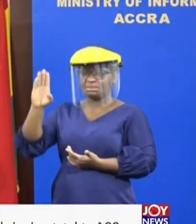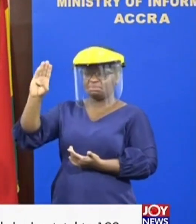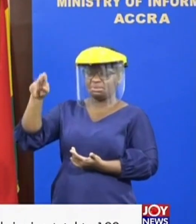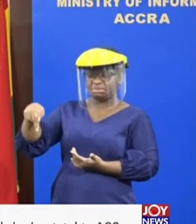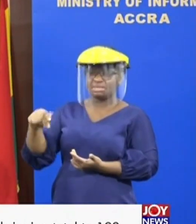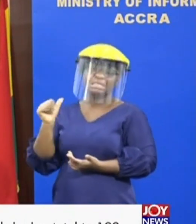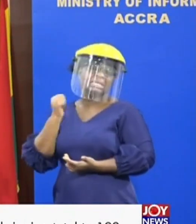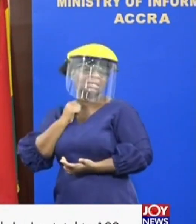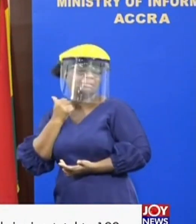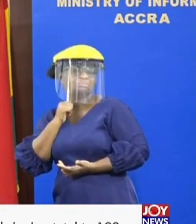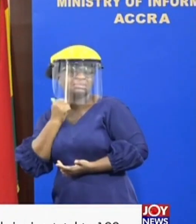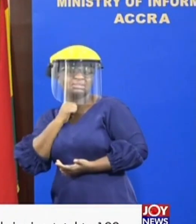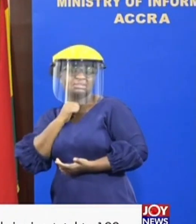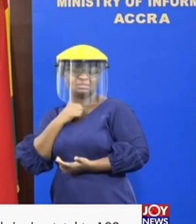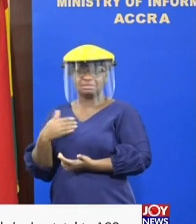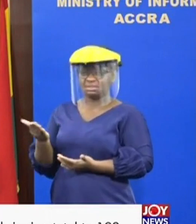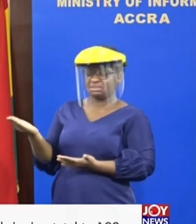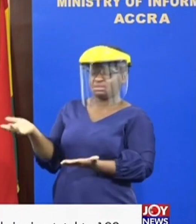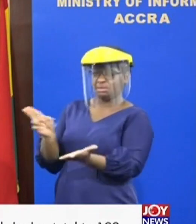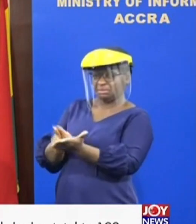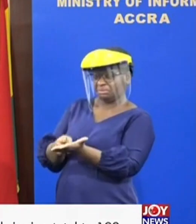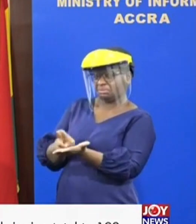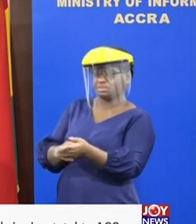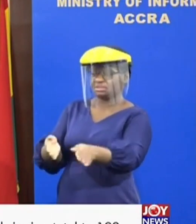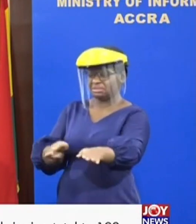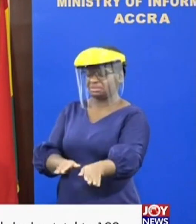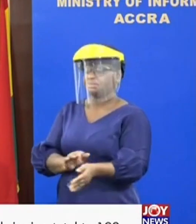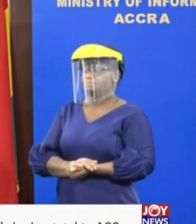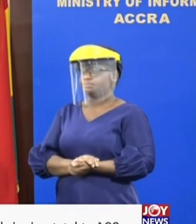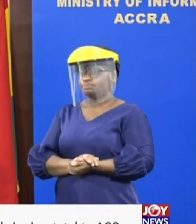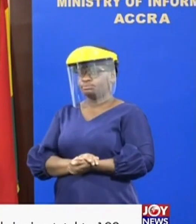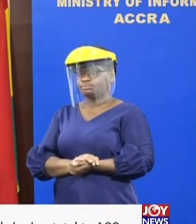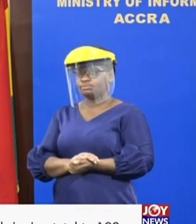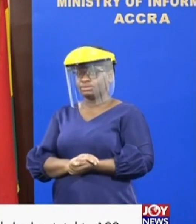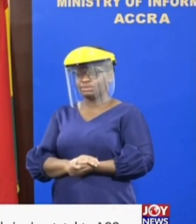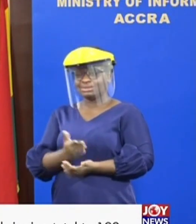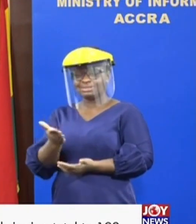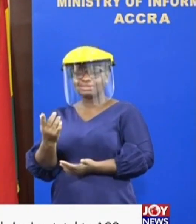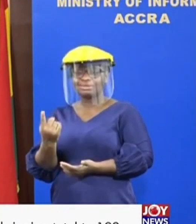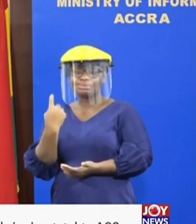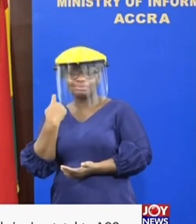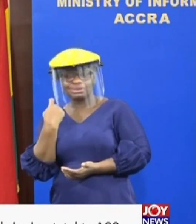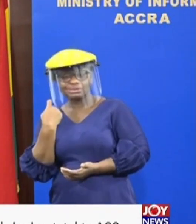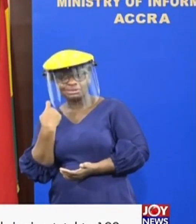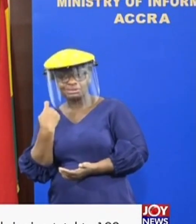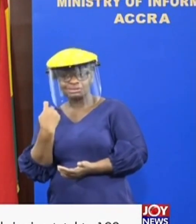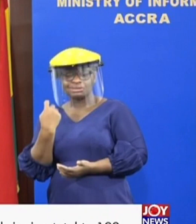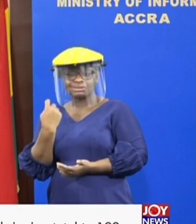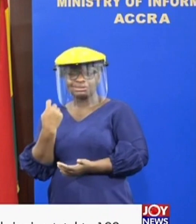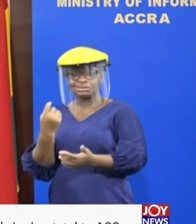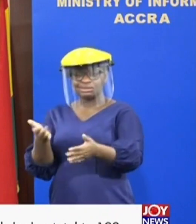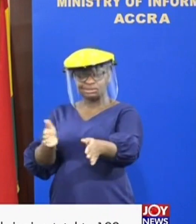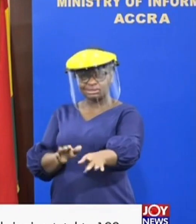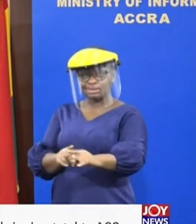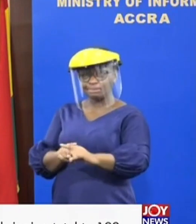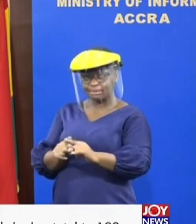and hypertension. And these are the ones that are reported deaths. These are not very recent deaths, but these are when we now finish the audits